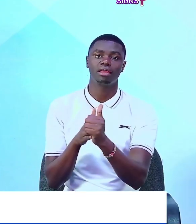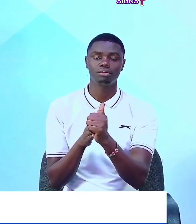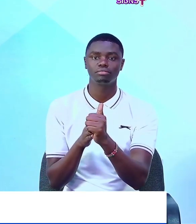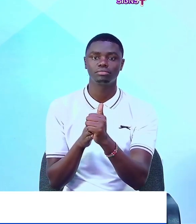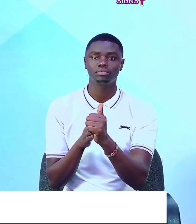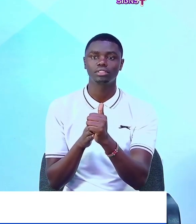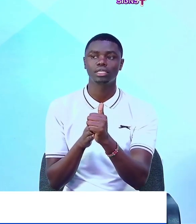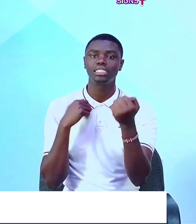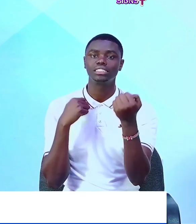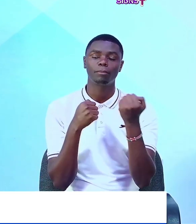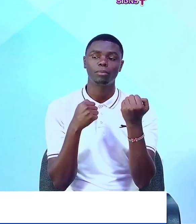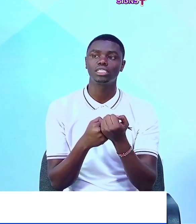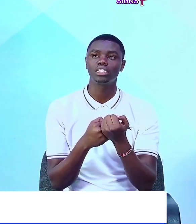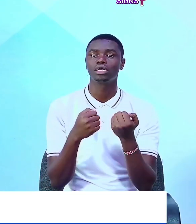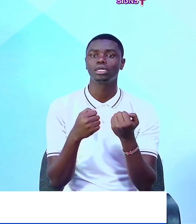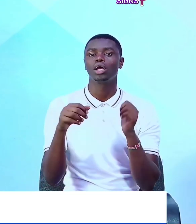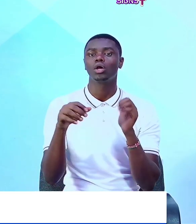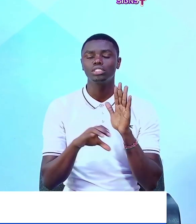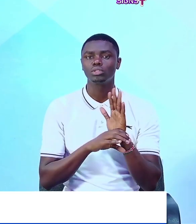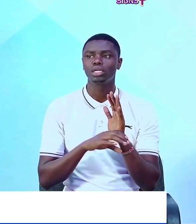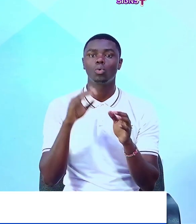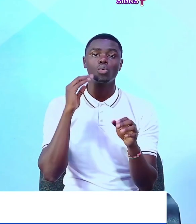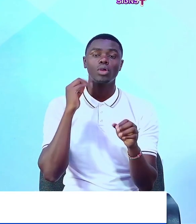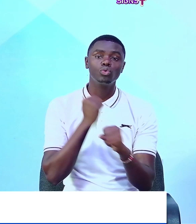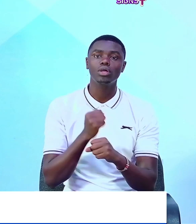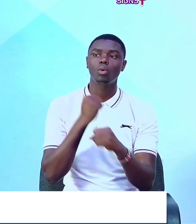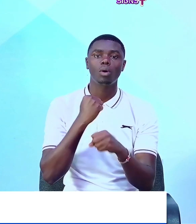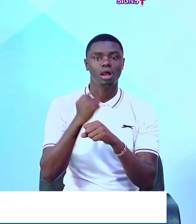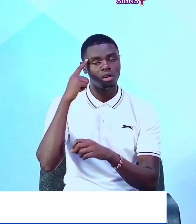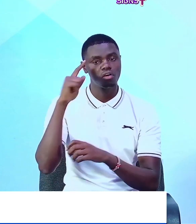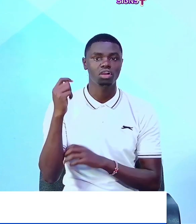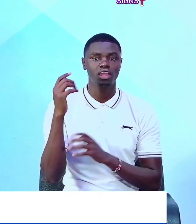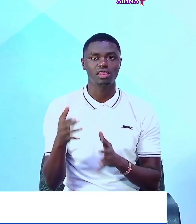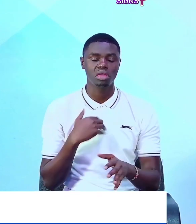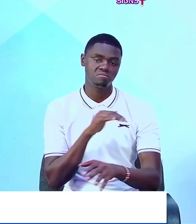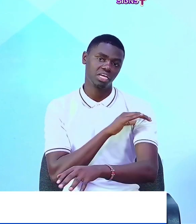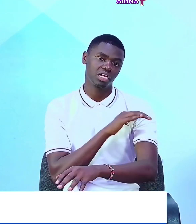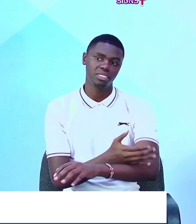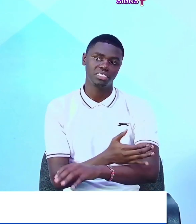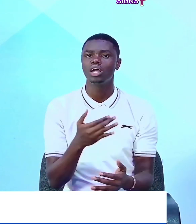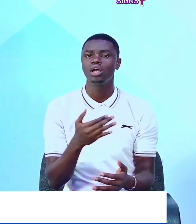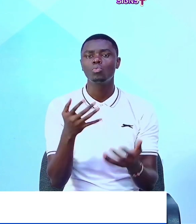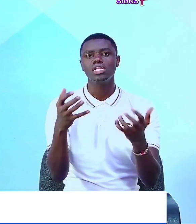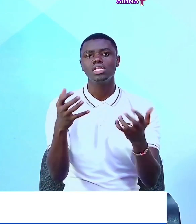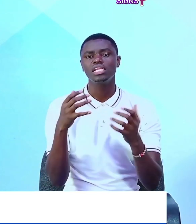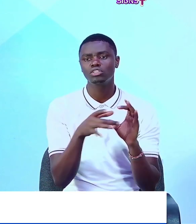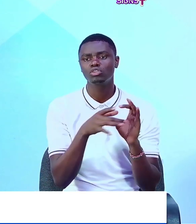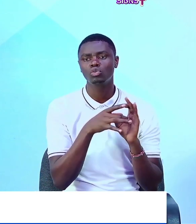supporting this process, because we are doing this work for Kenyans. We have the capacity. We might just need to coordinate a little bit more. We might have